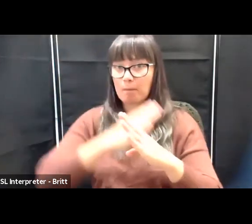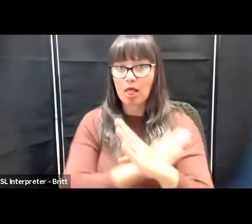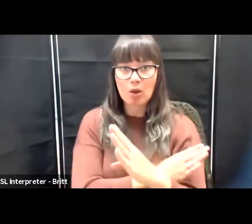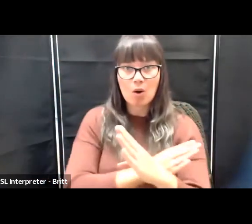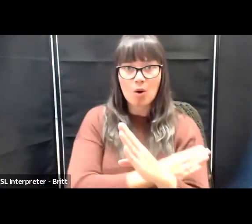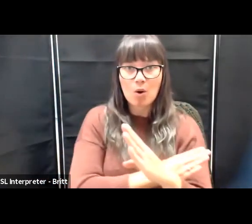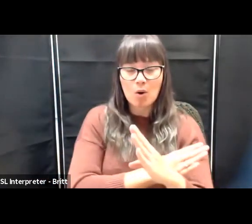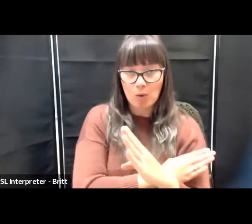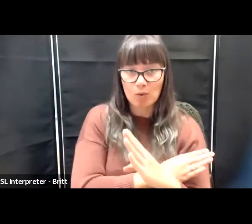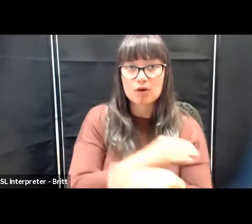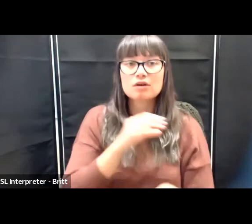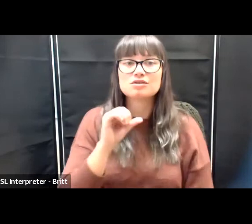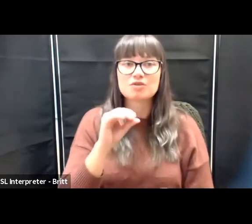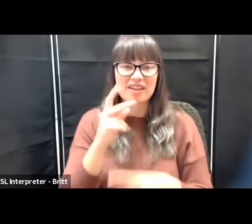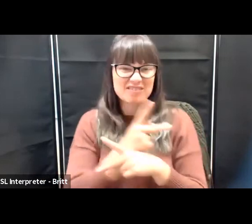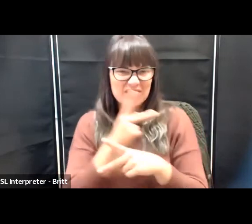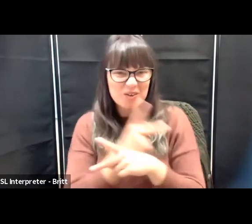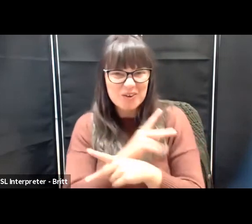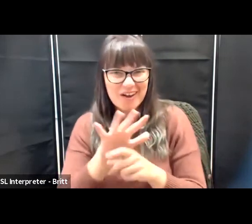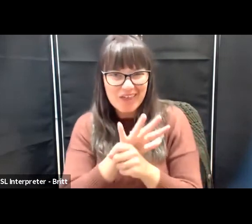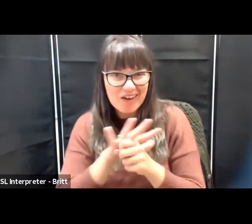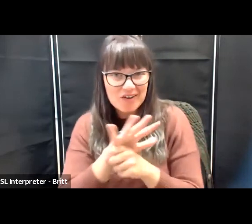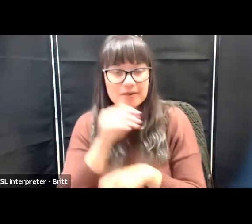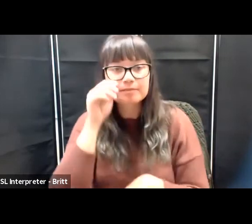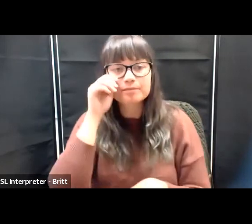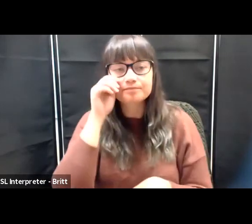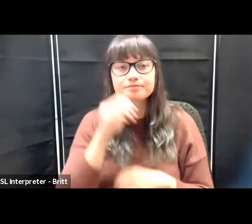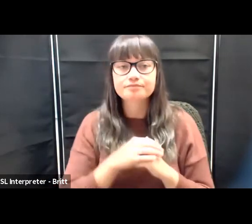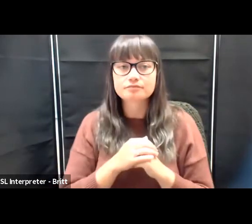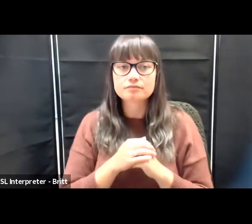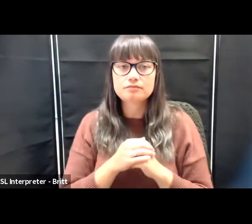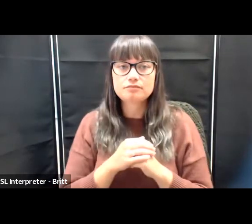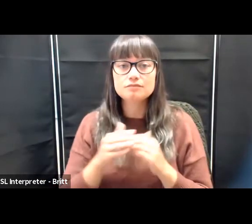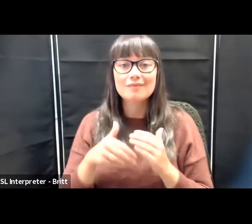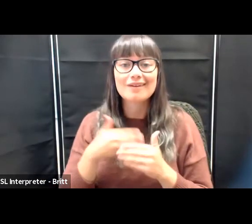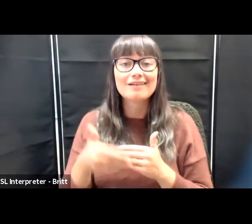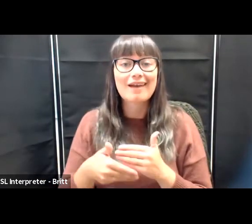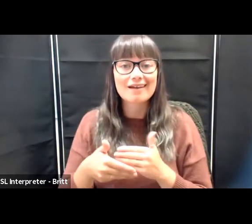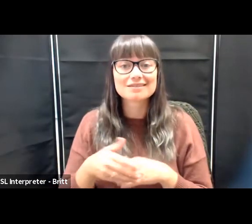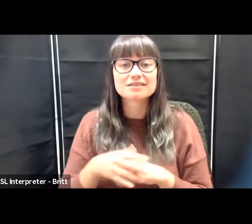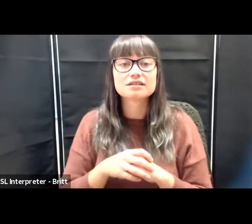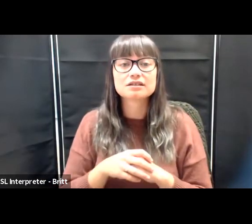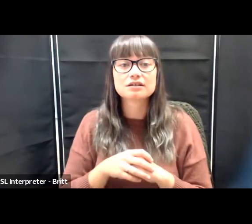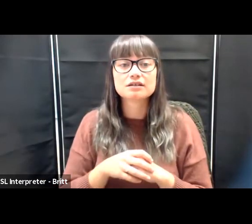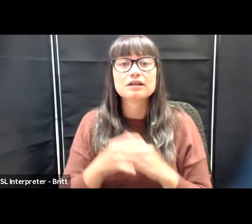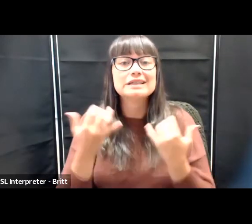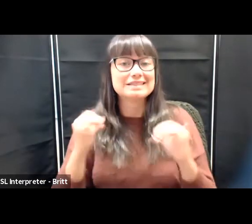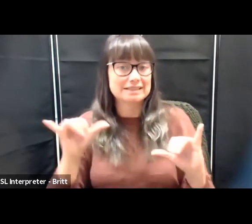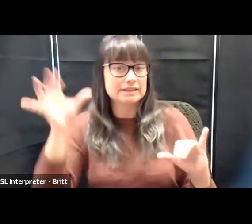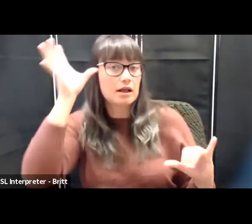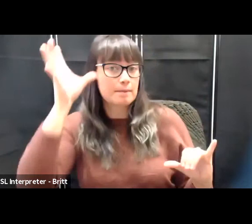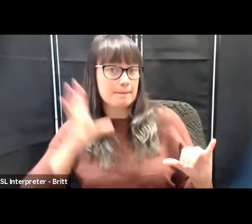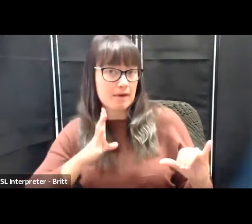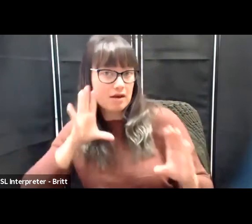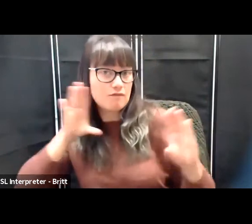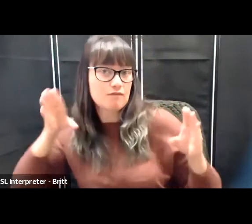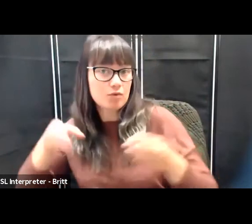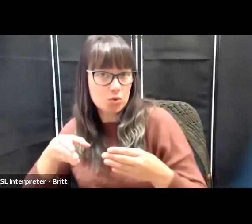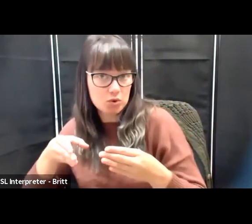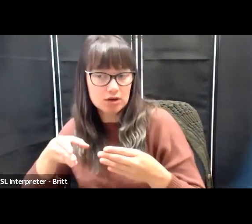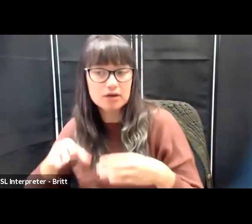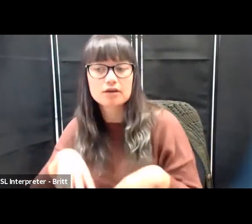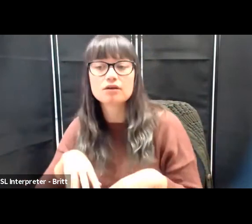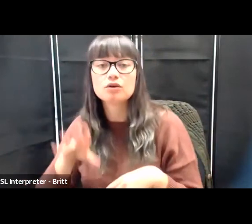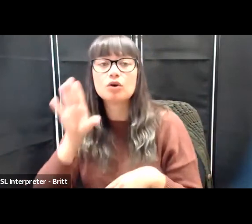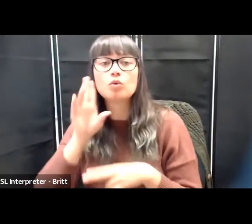is navigating those areas. Okay, so the next 5-tone scale we do is still with the men, and we're going to use either